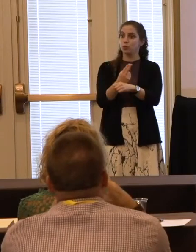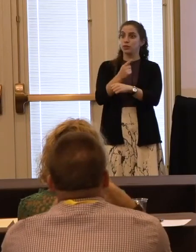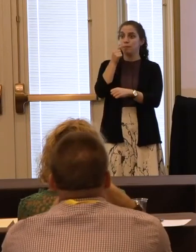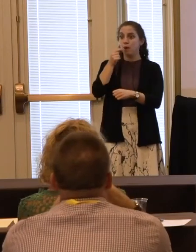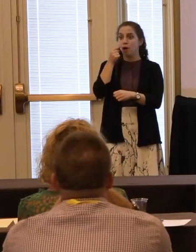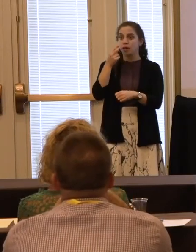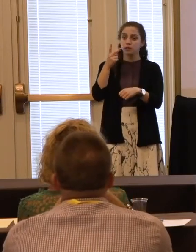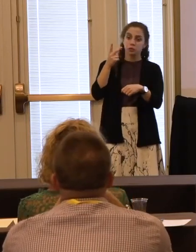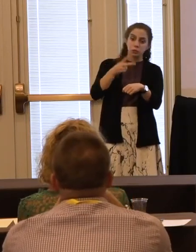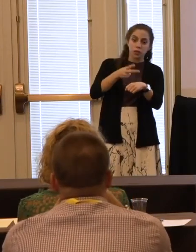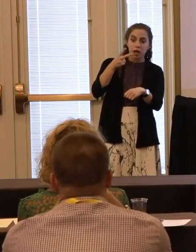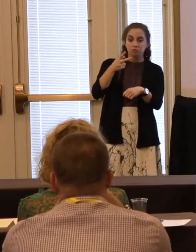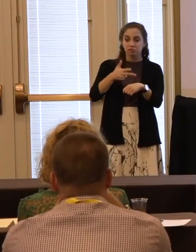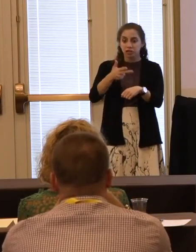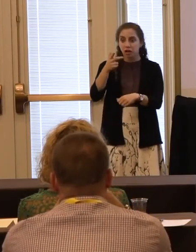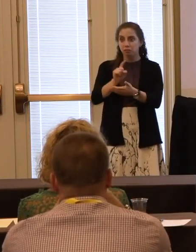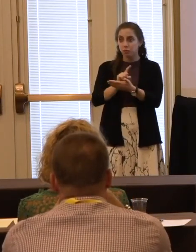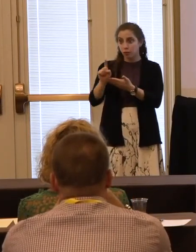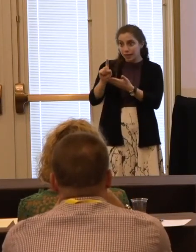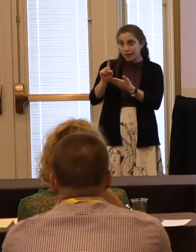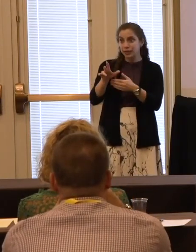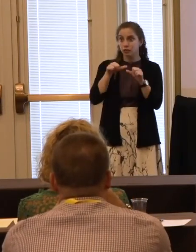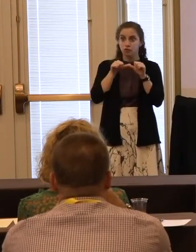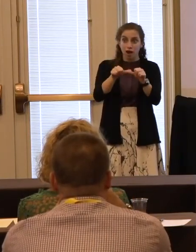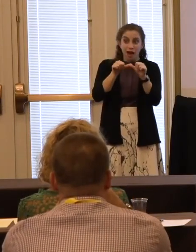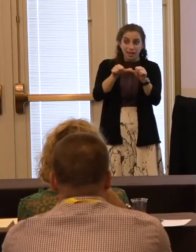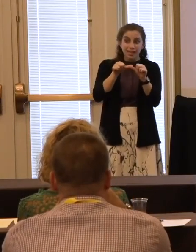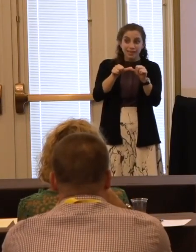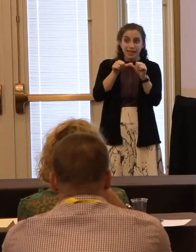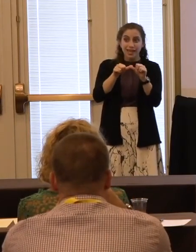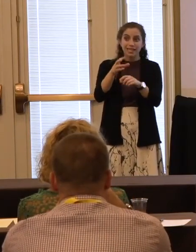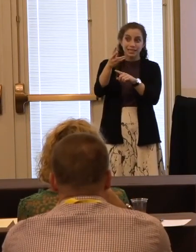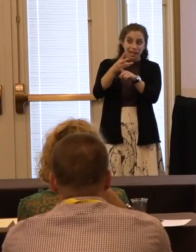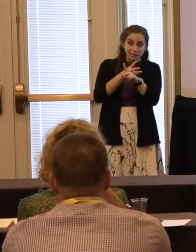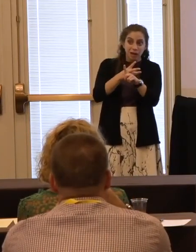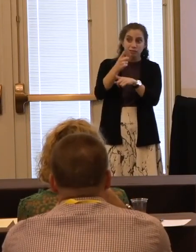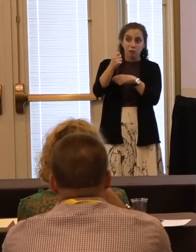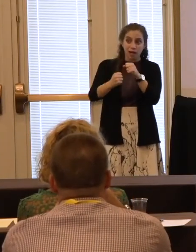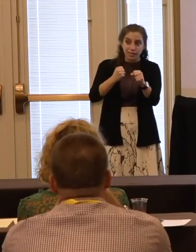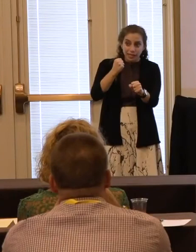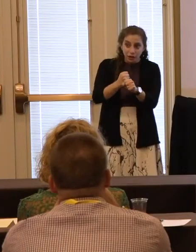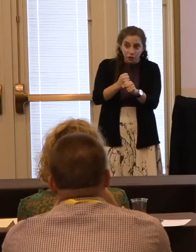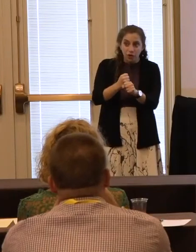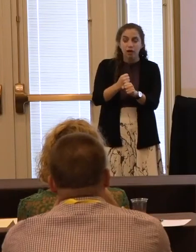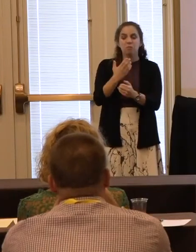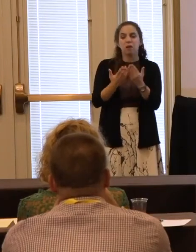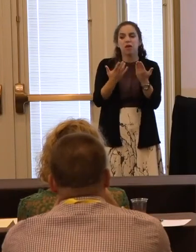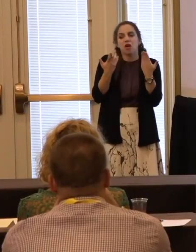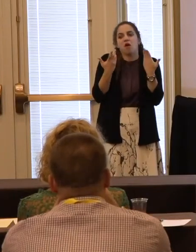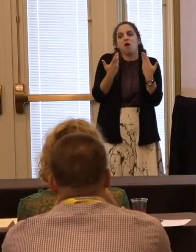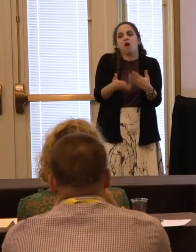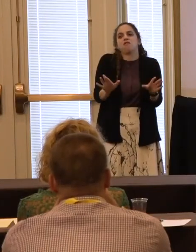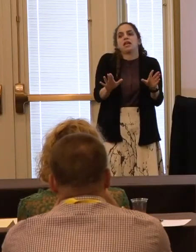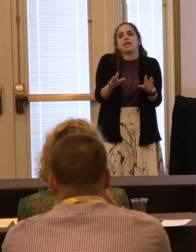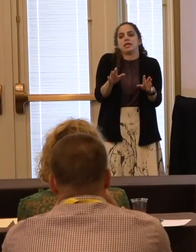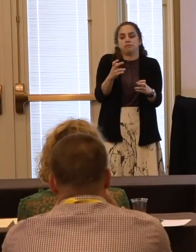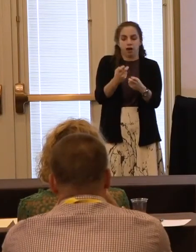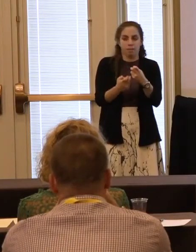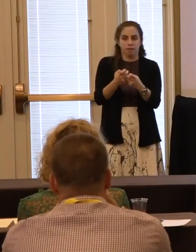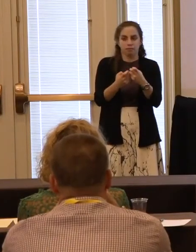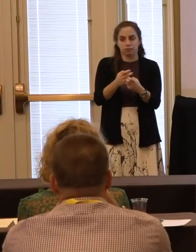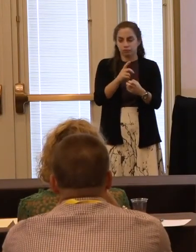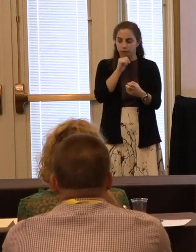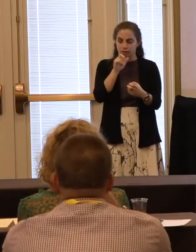marijuana 2-3 times a week chronically, so 6 months, a year, you might be already getting in trouble. It doesn't have to be 2 years.